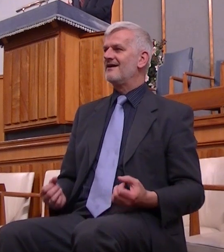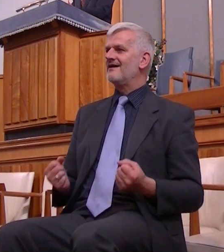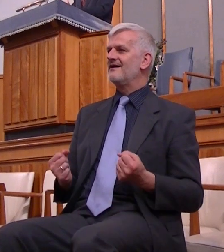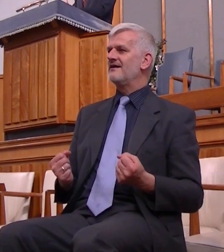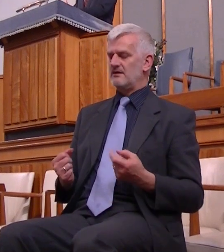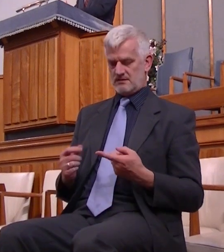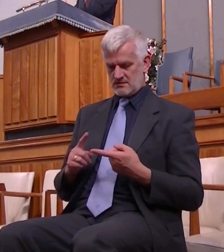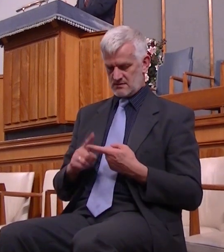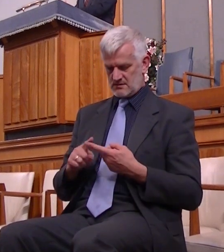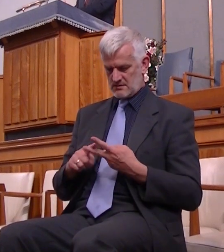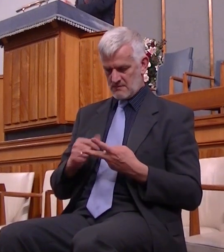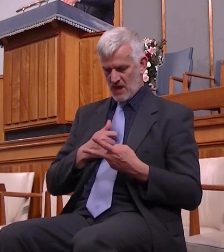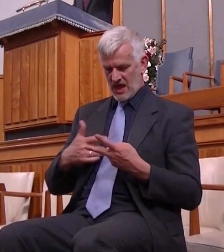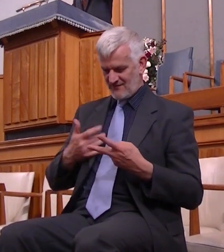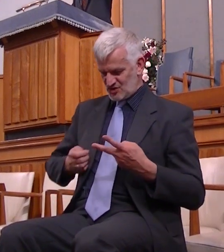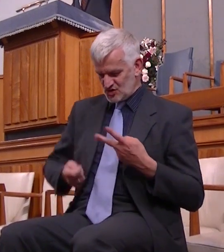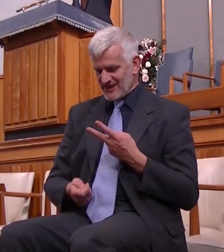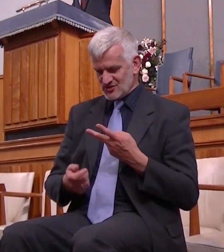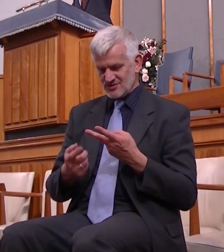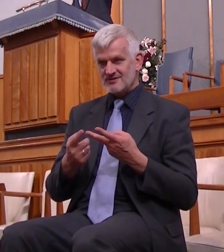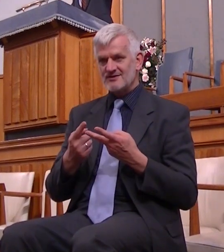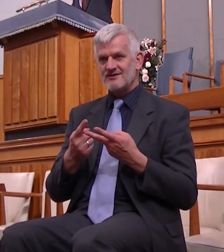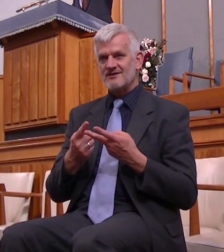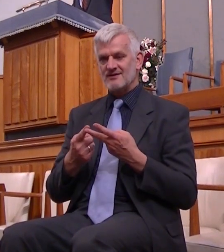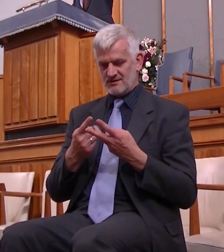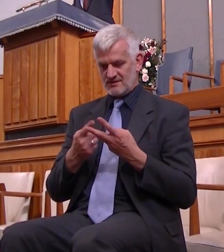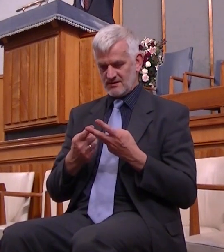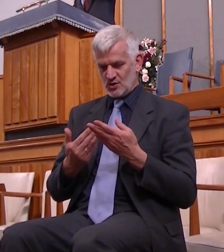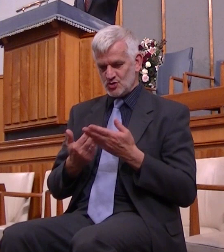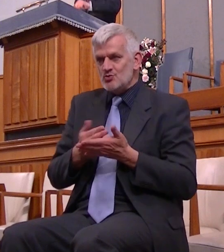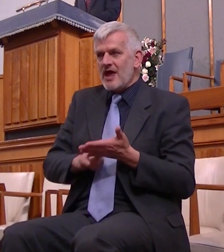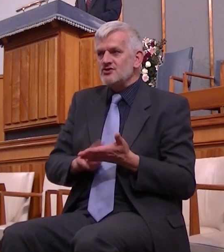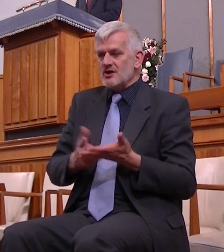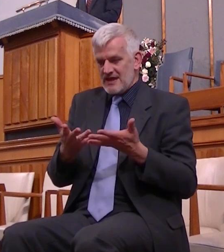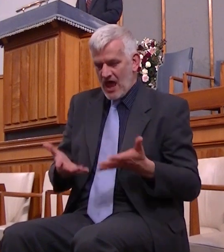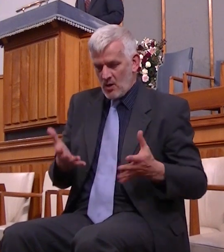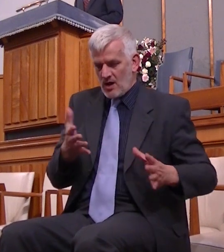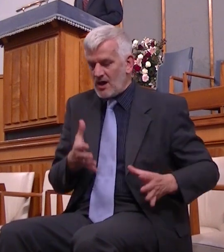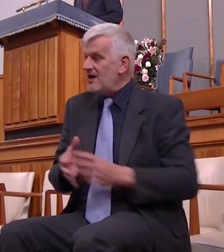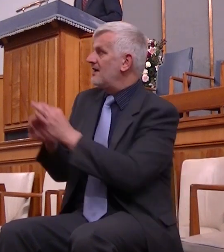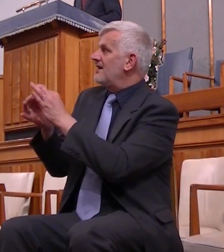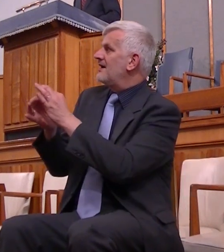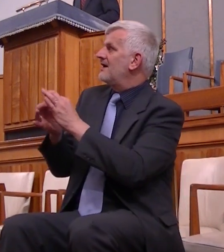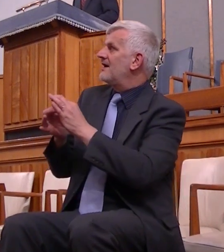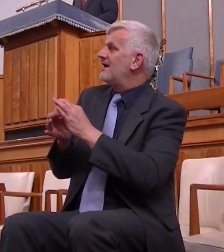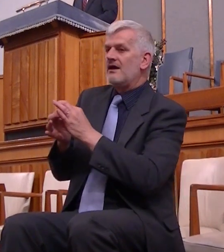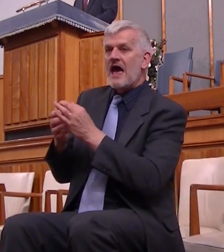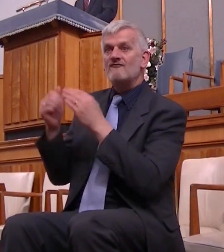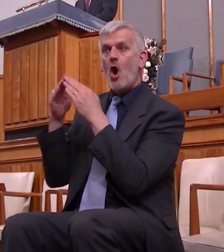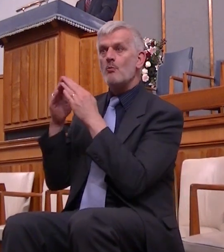a new nature. You begin to have communion with God and walk with Him. You have a place in